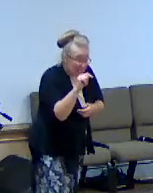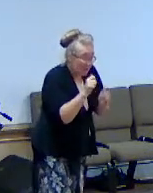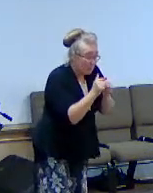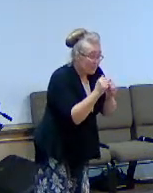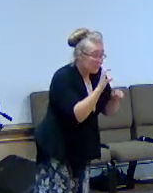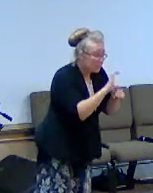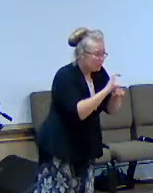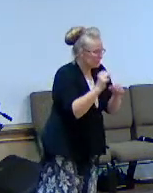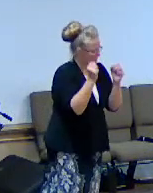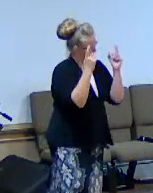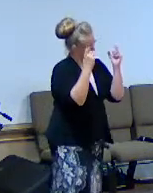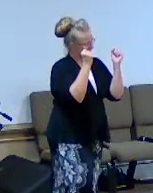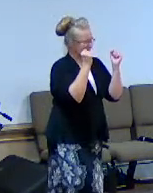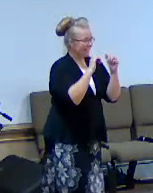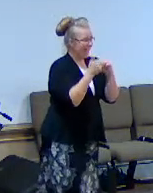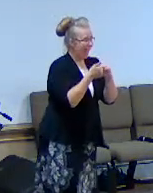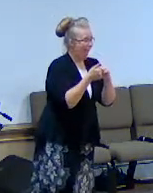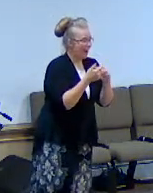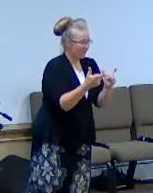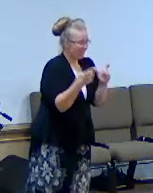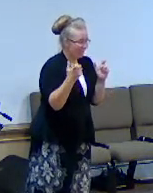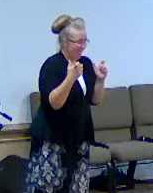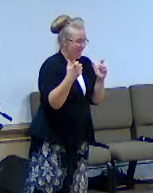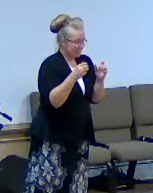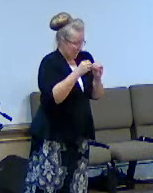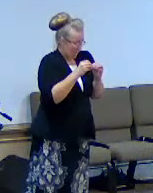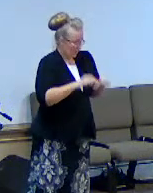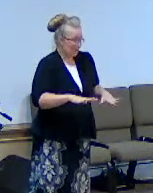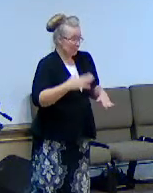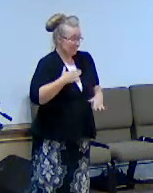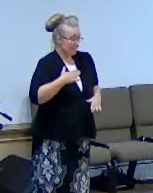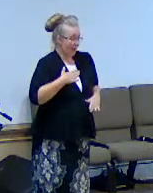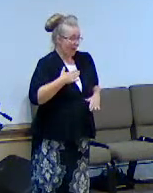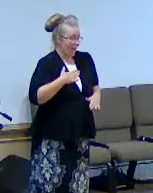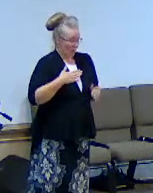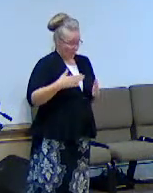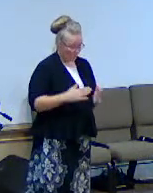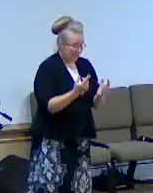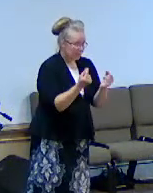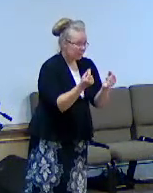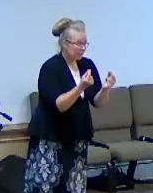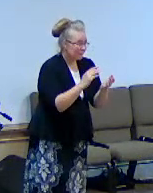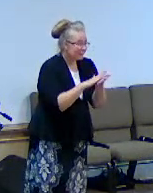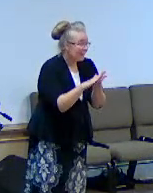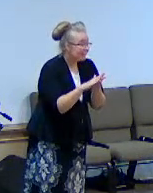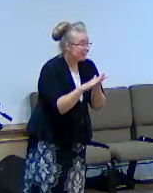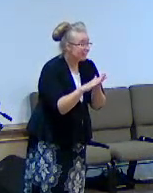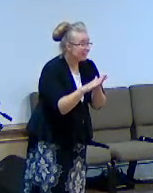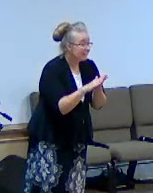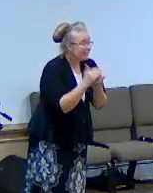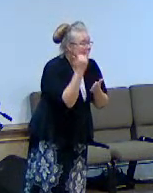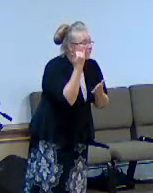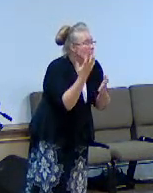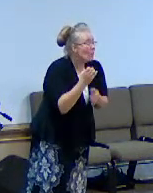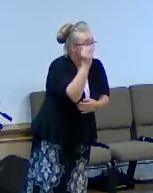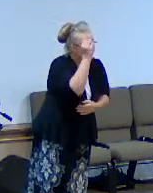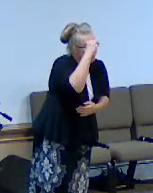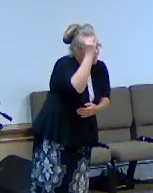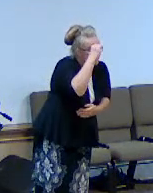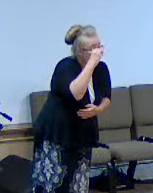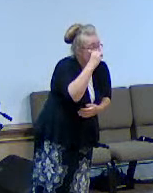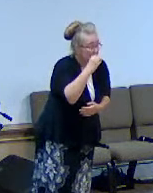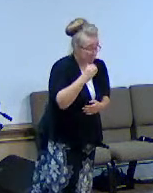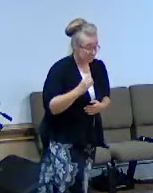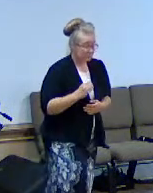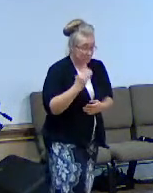it's amazing how fast they lose their sense of approach. If you want your opinion to be